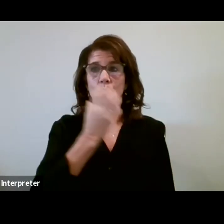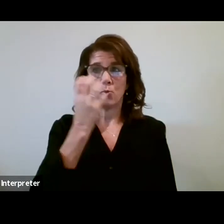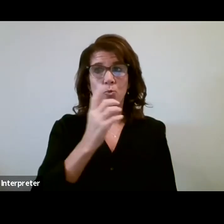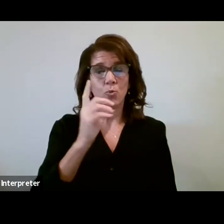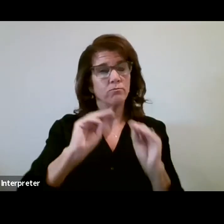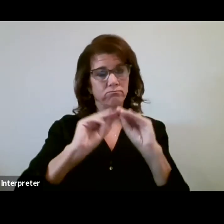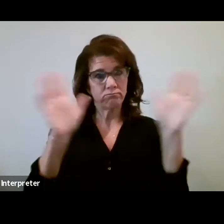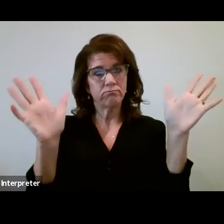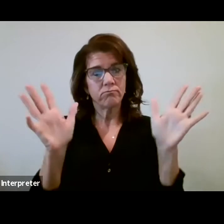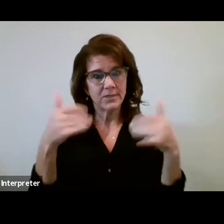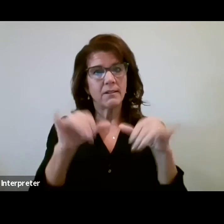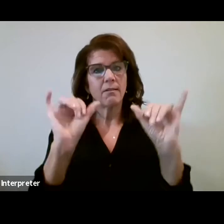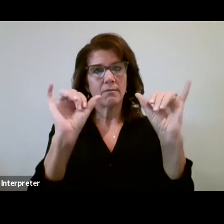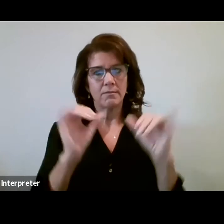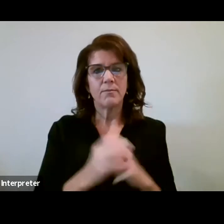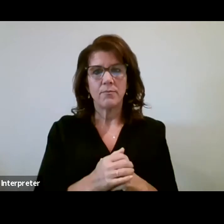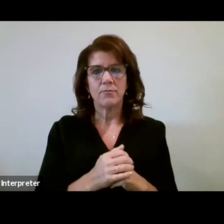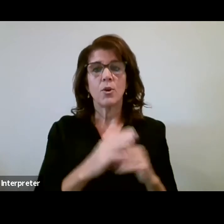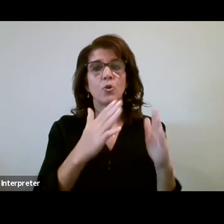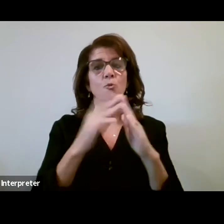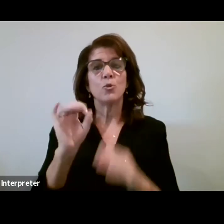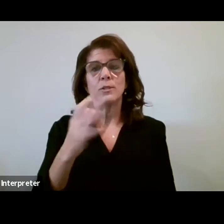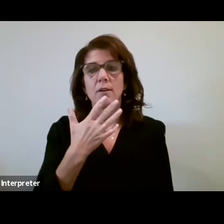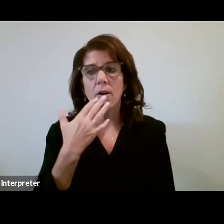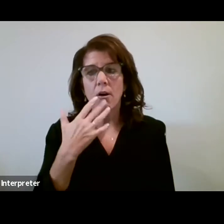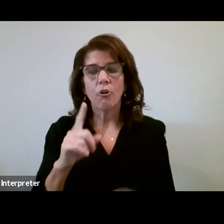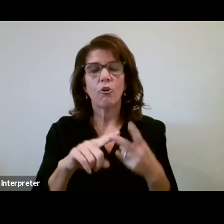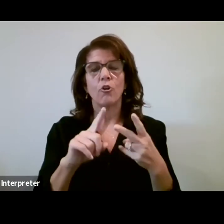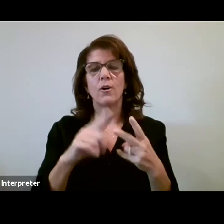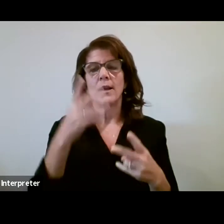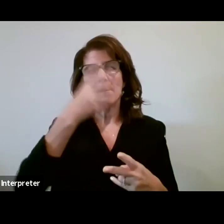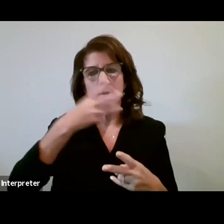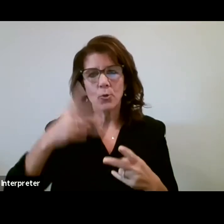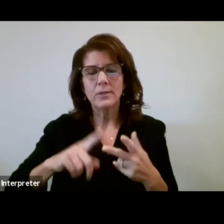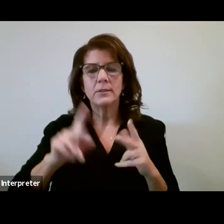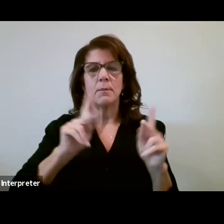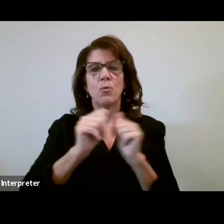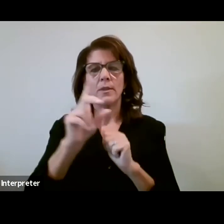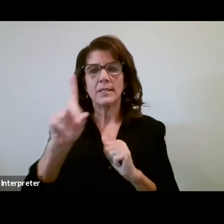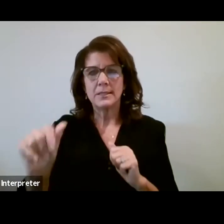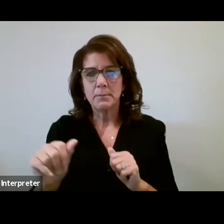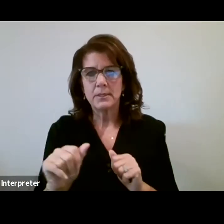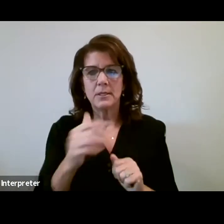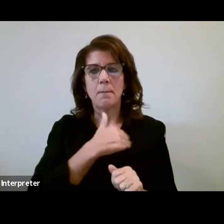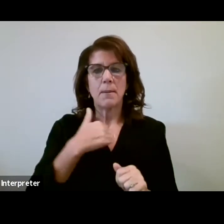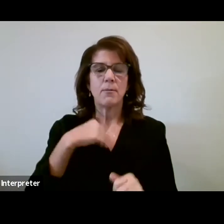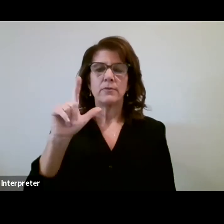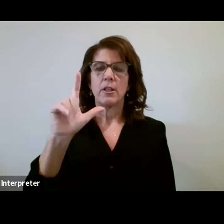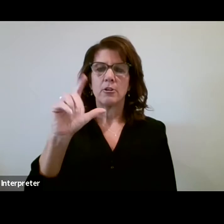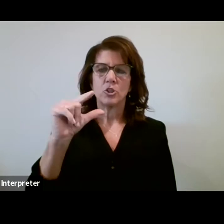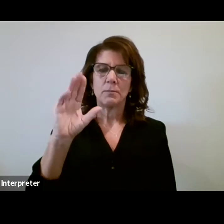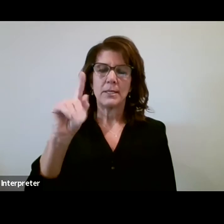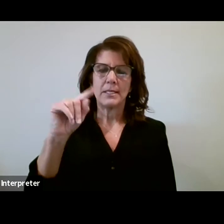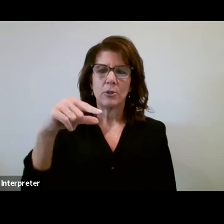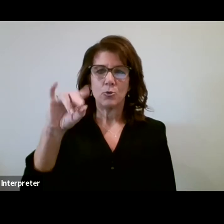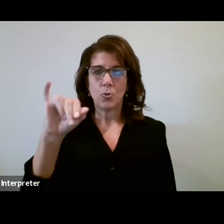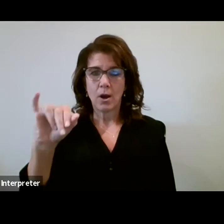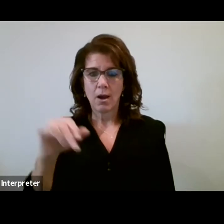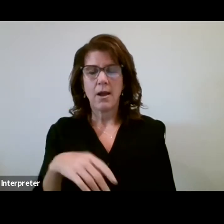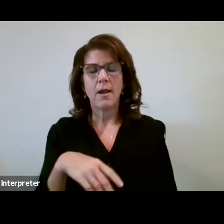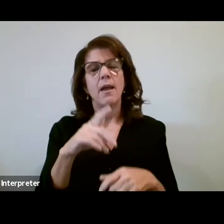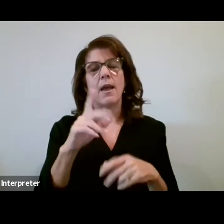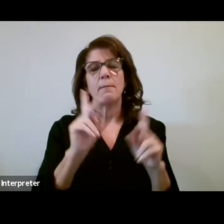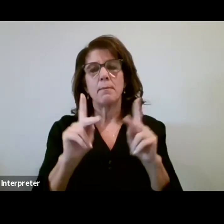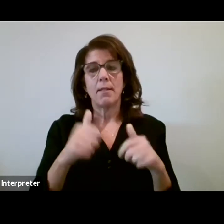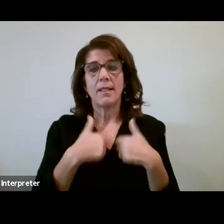apparent. Communities of color, immigrants, people with disabilities, members of the LGBTQI community, and people